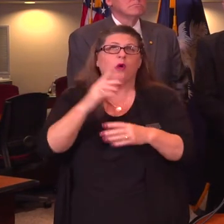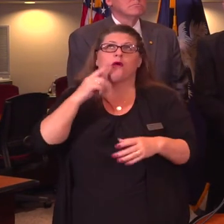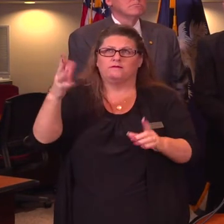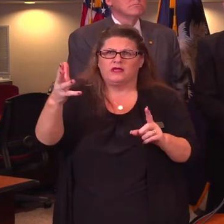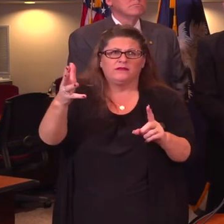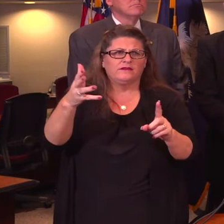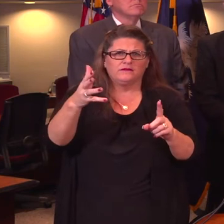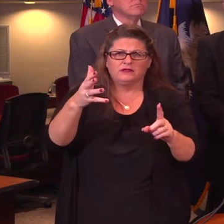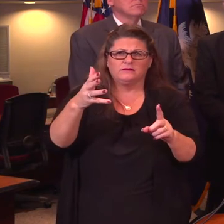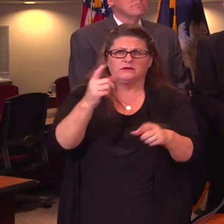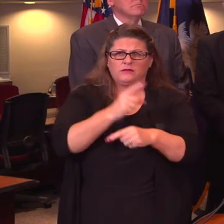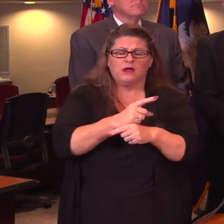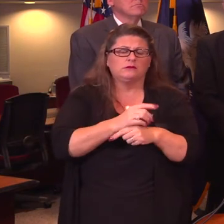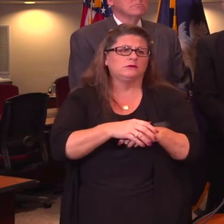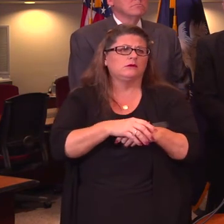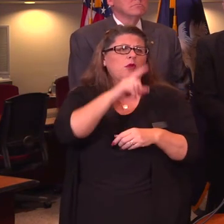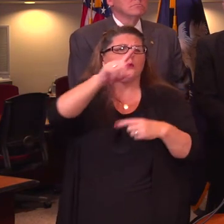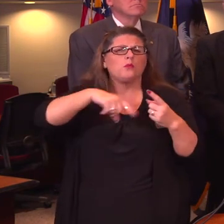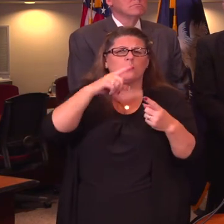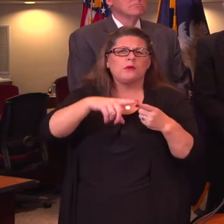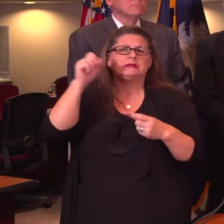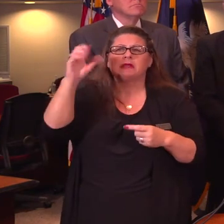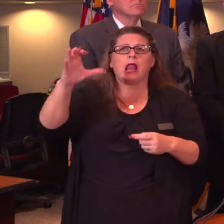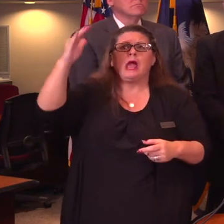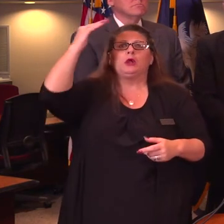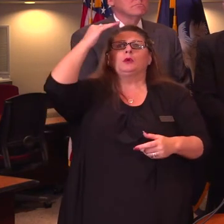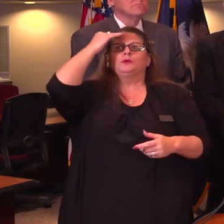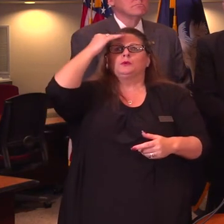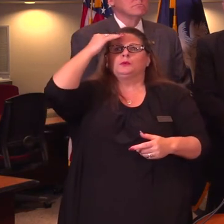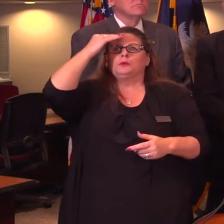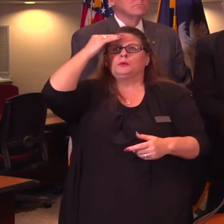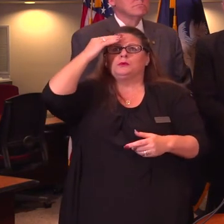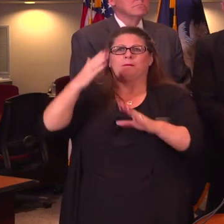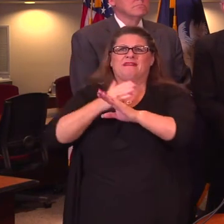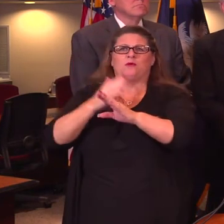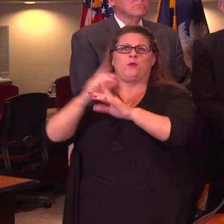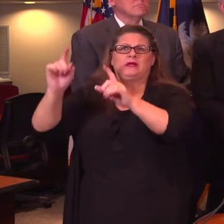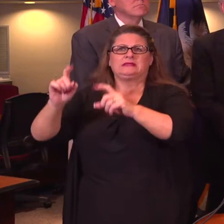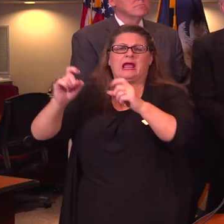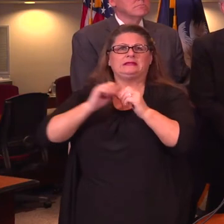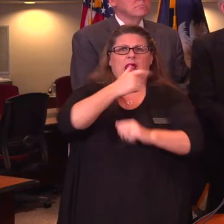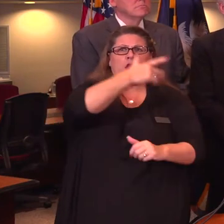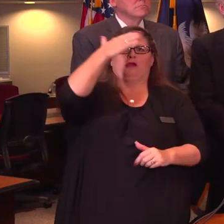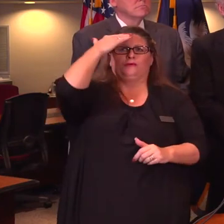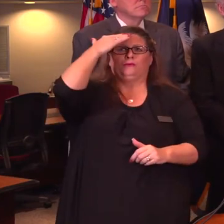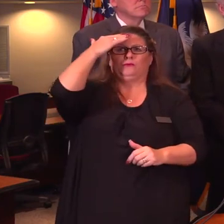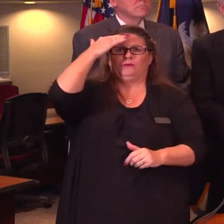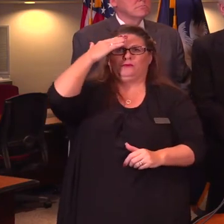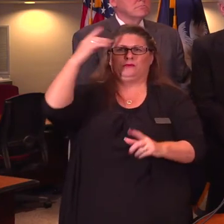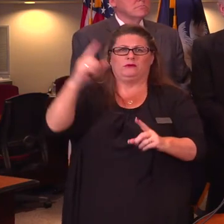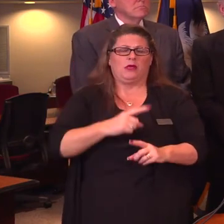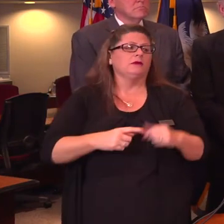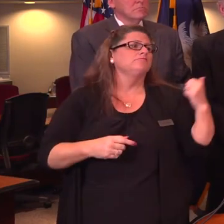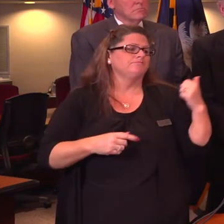5th. Can you talk about when the state first became aware of the potential, even before the testing was done? Like, when were you first aware of both patients?